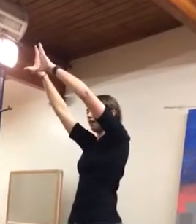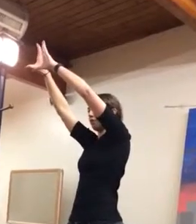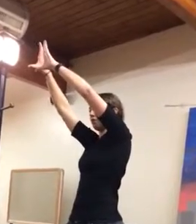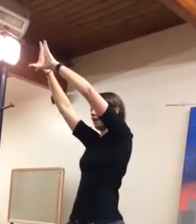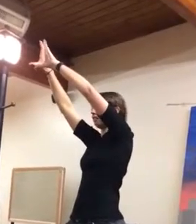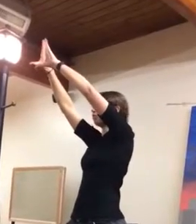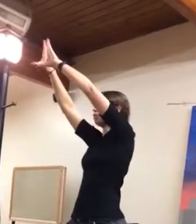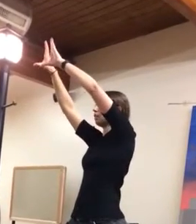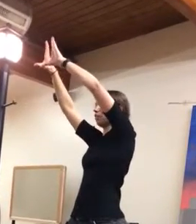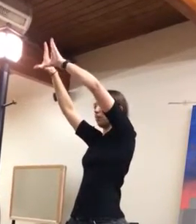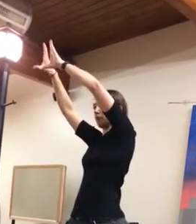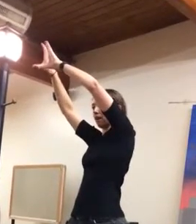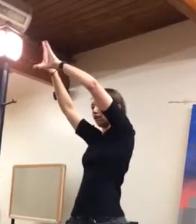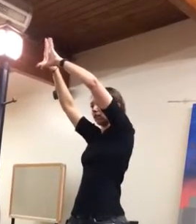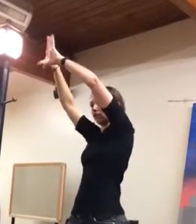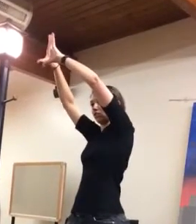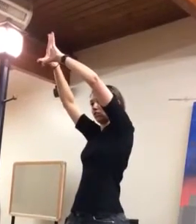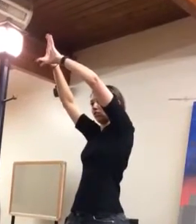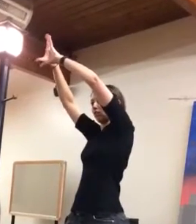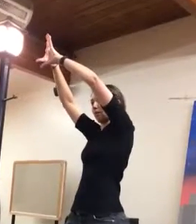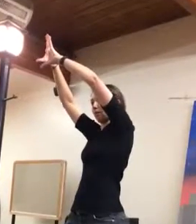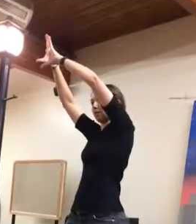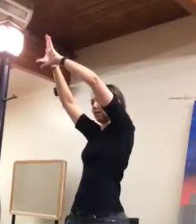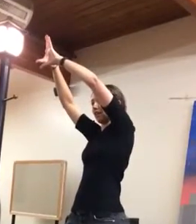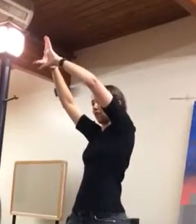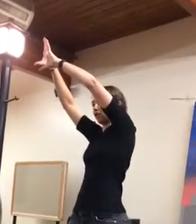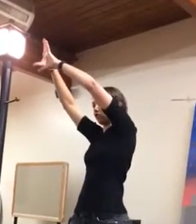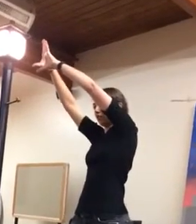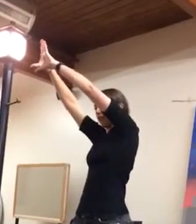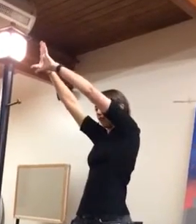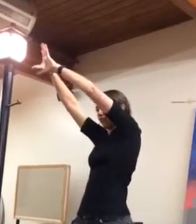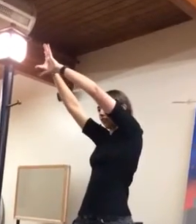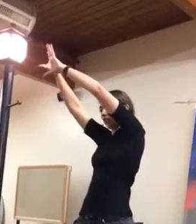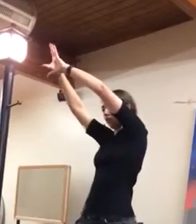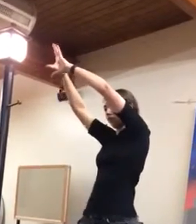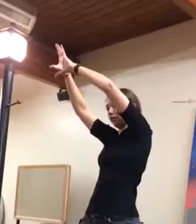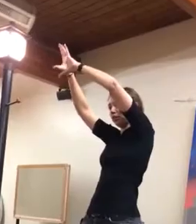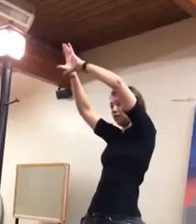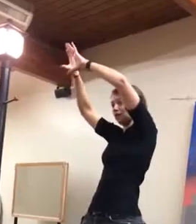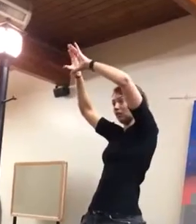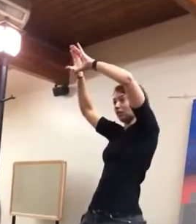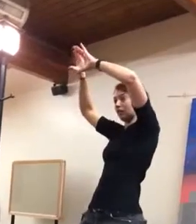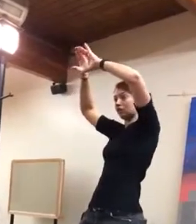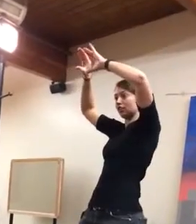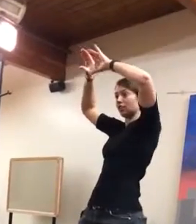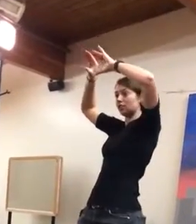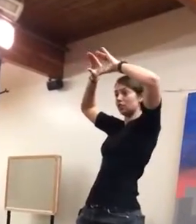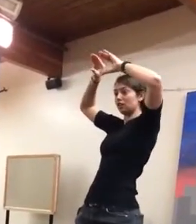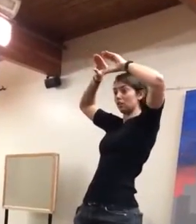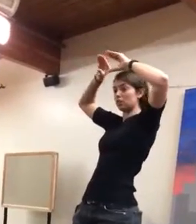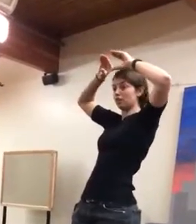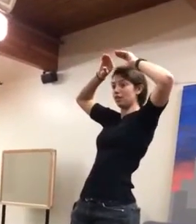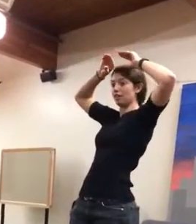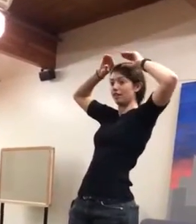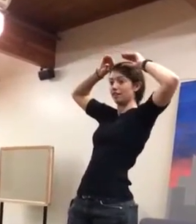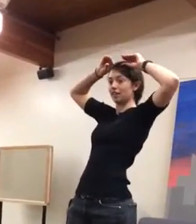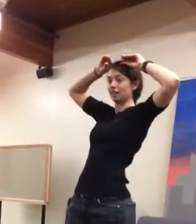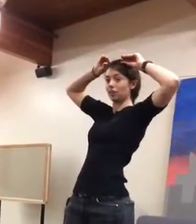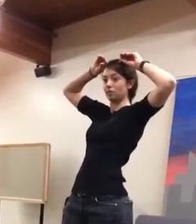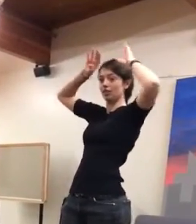with your hands really far apart, like you're going to grab a big sandwich. And then you're going to pull it into you, and as you get closer, your hands get closer.